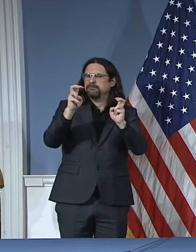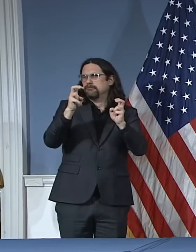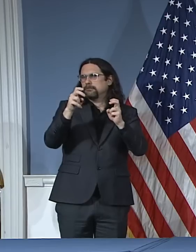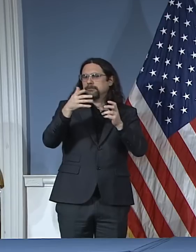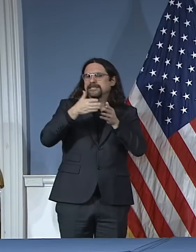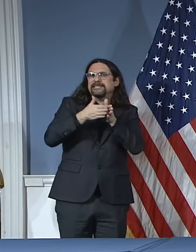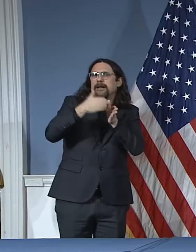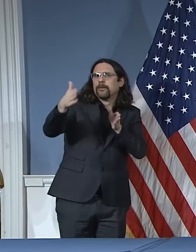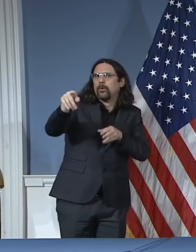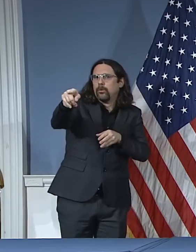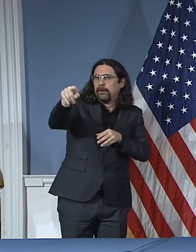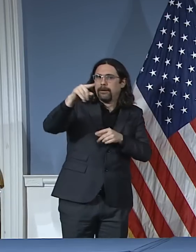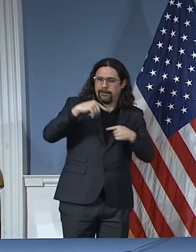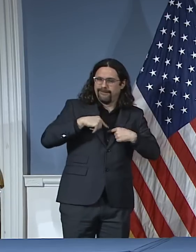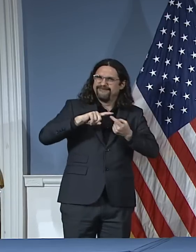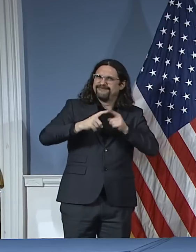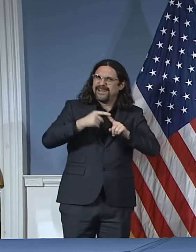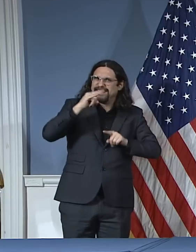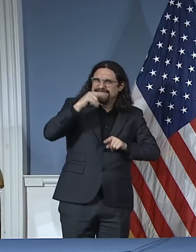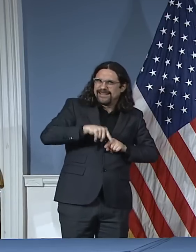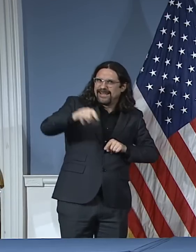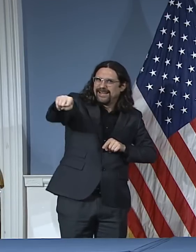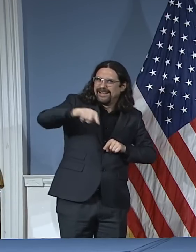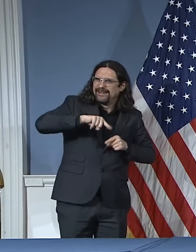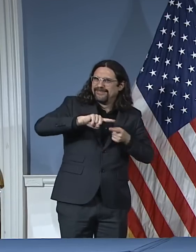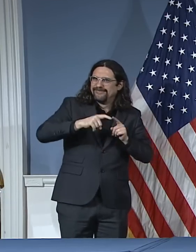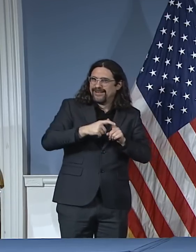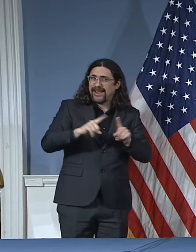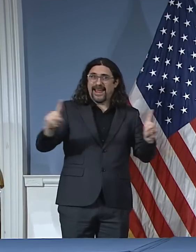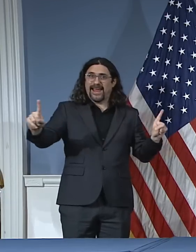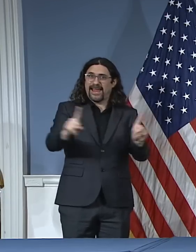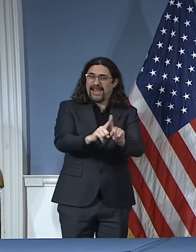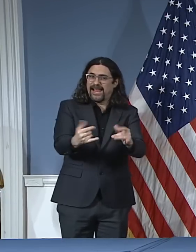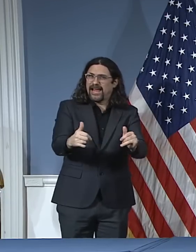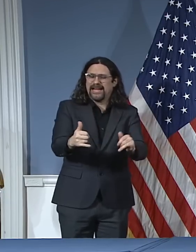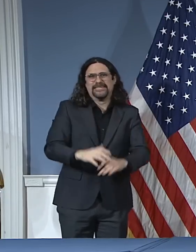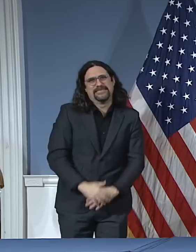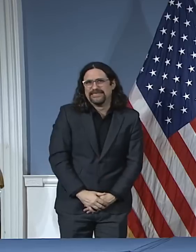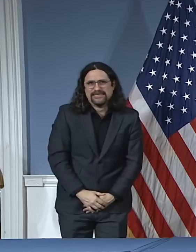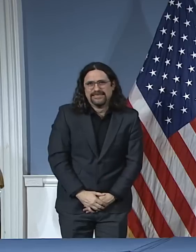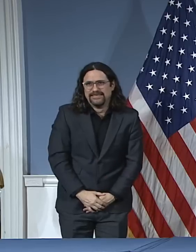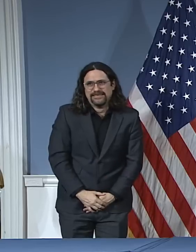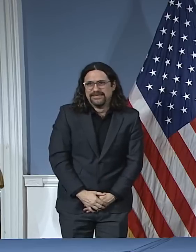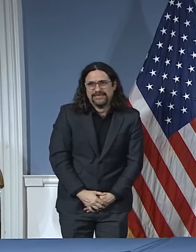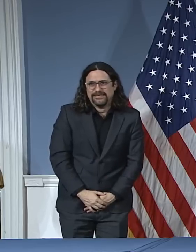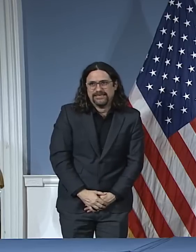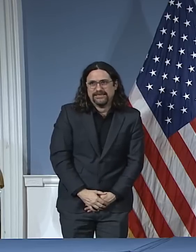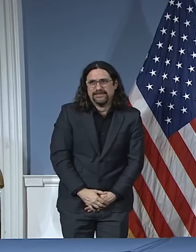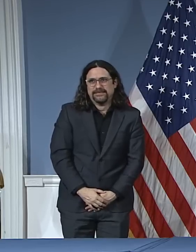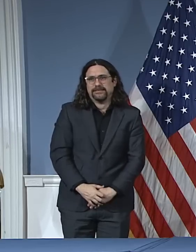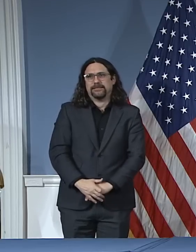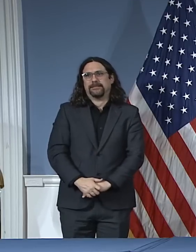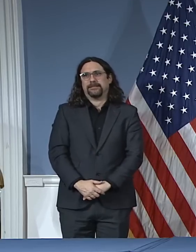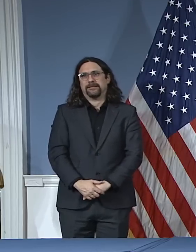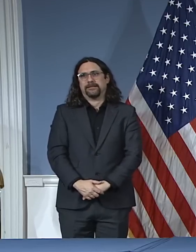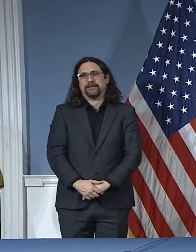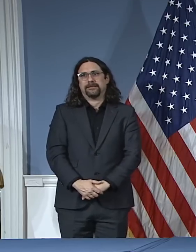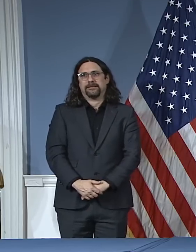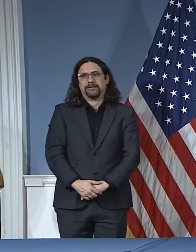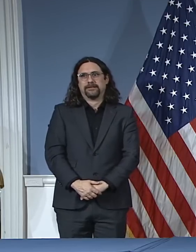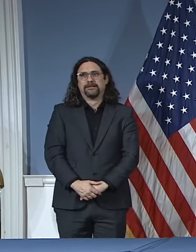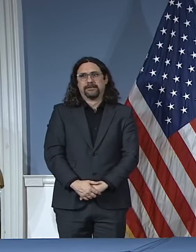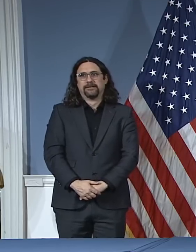the family, under one roof, that's one thing. But families mixing, people connecting who are not under the same